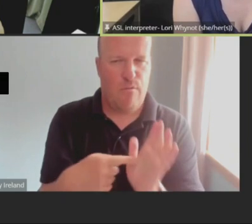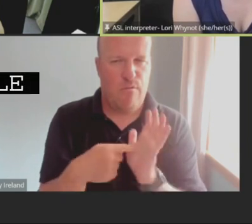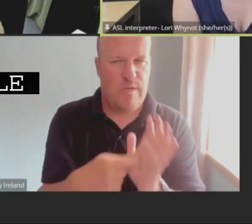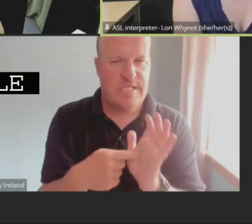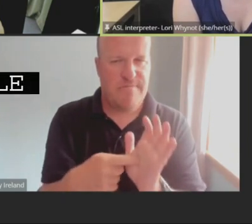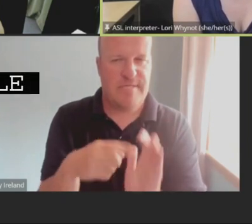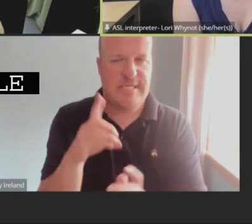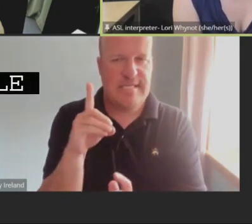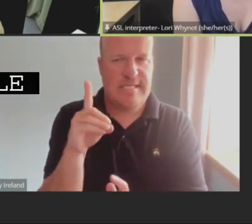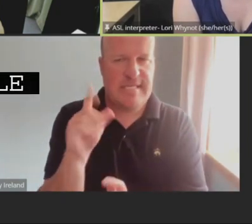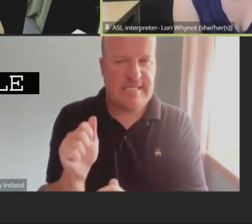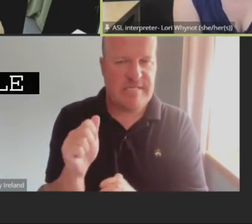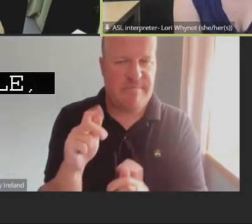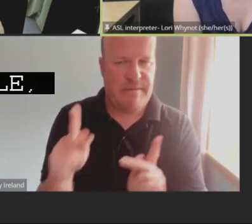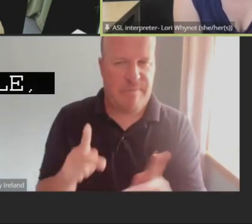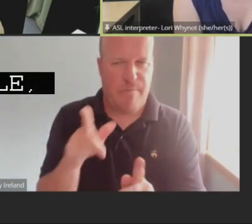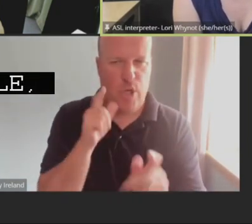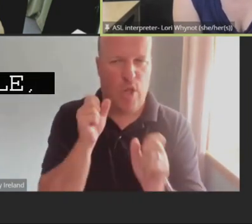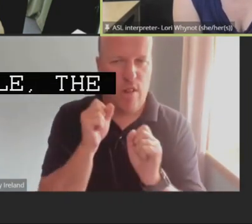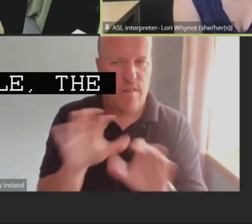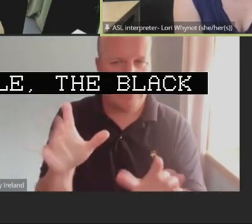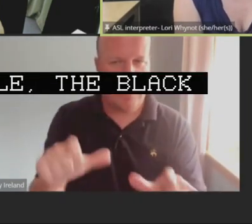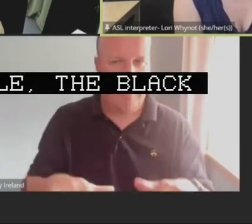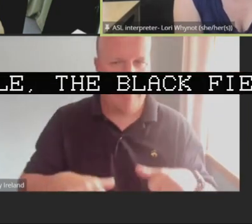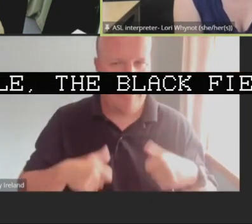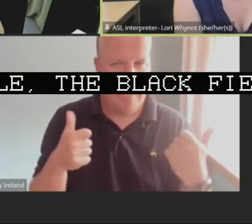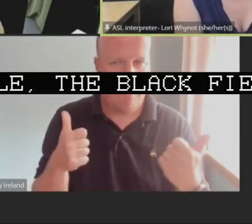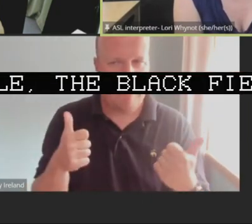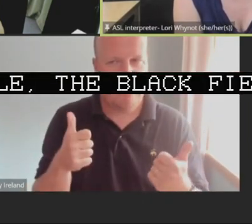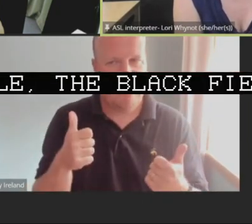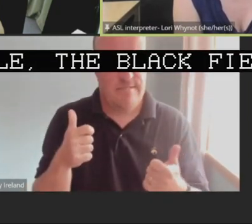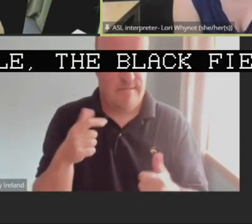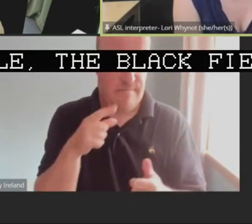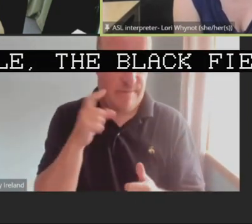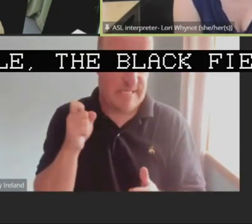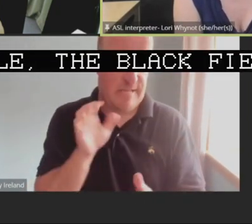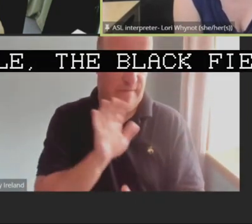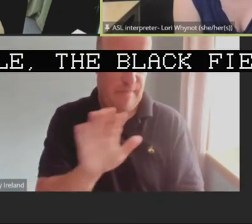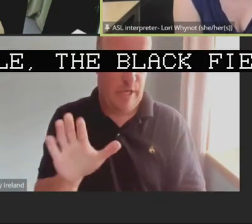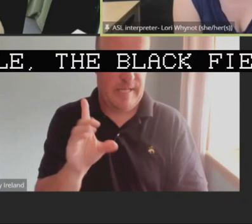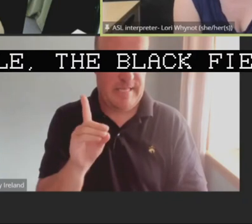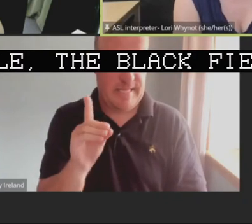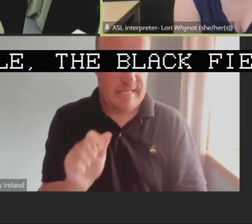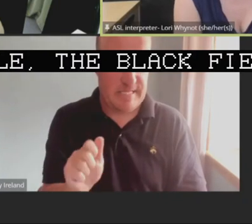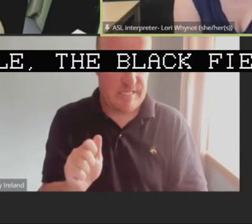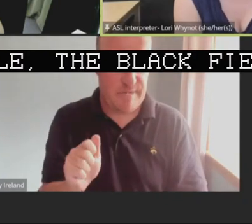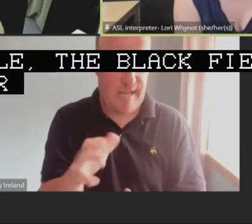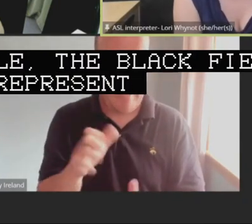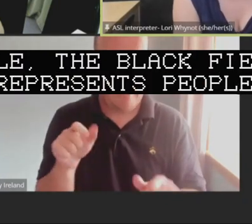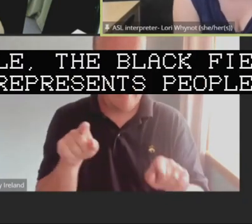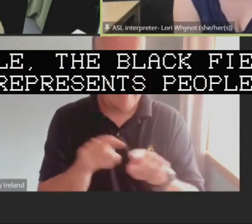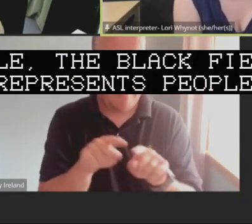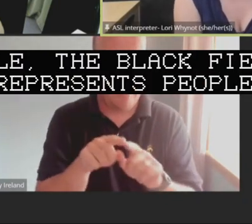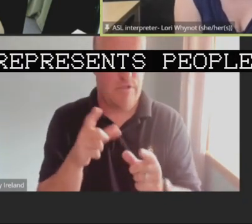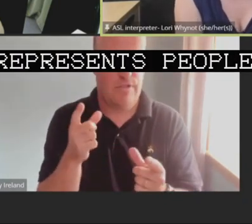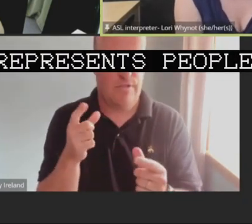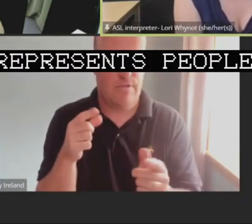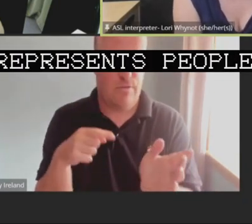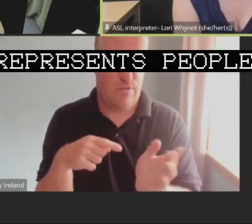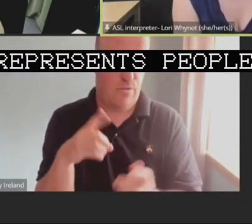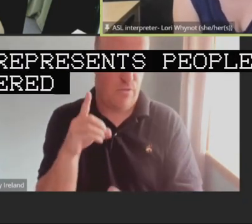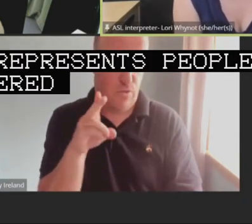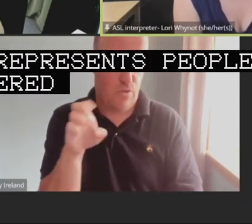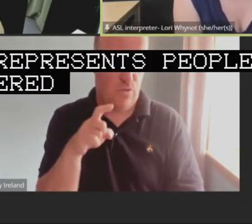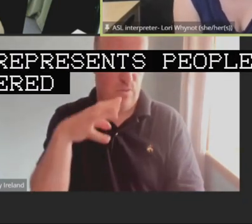the black field on the flag represents disabled people who have suffered, who've lost their lives due to their disability,